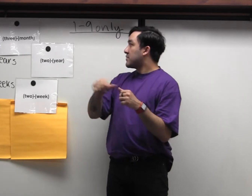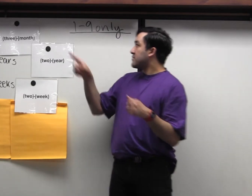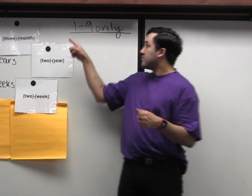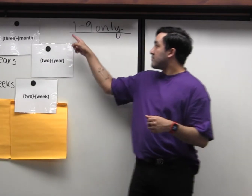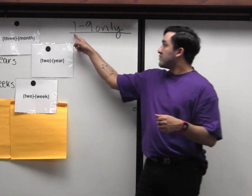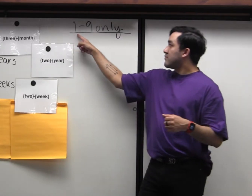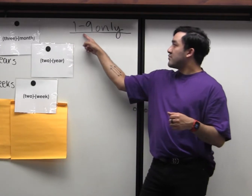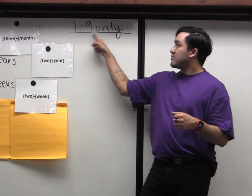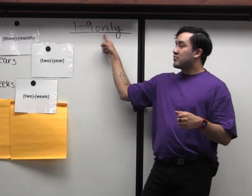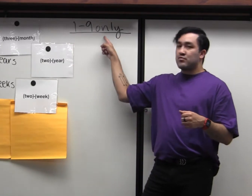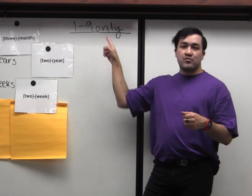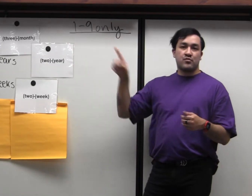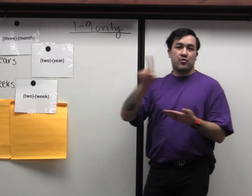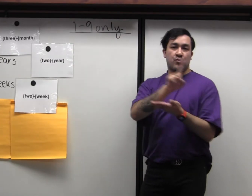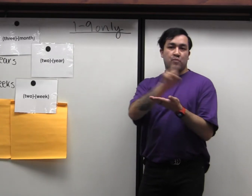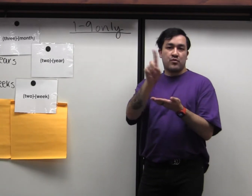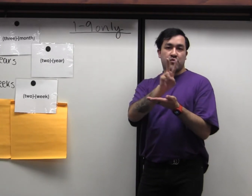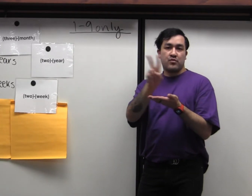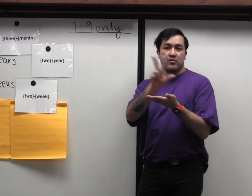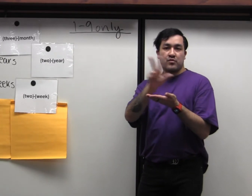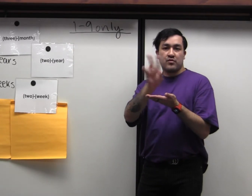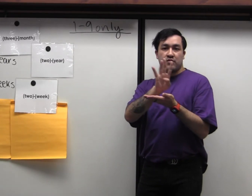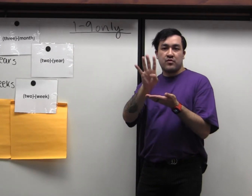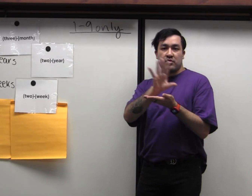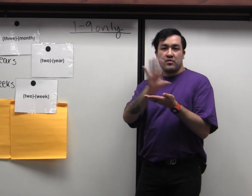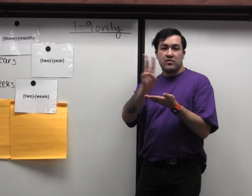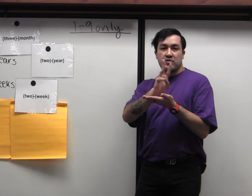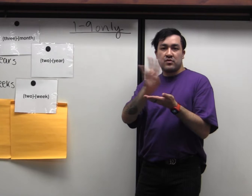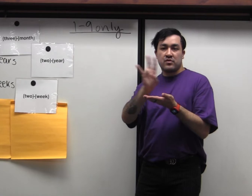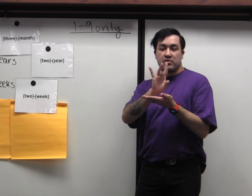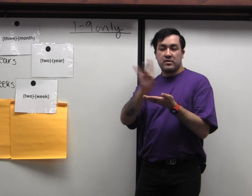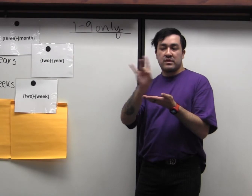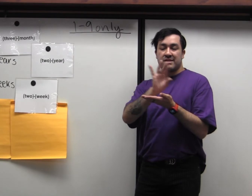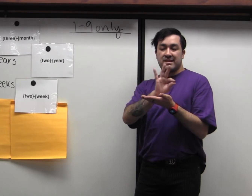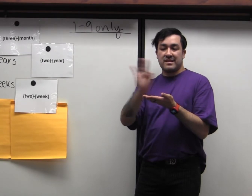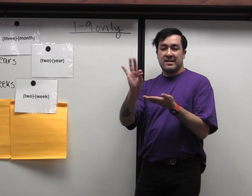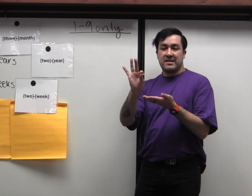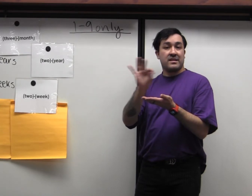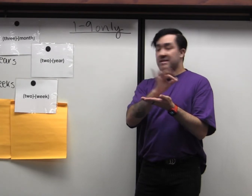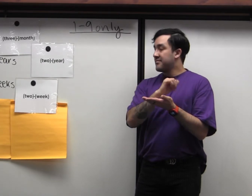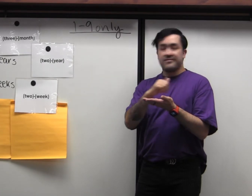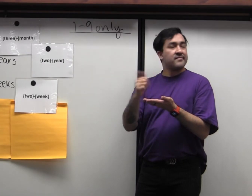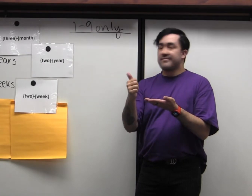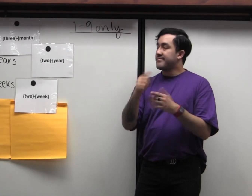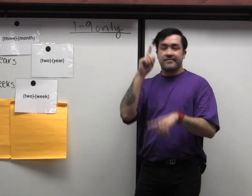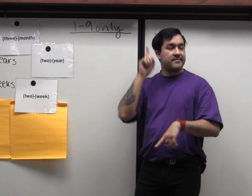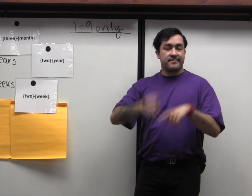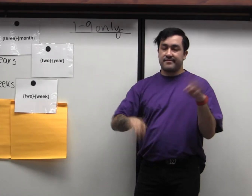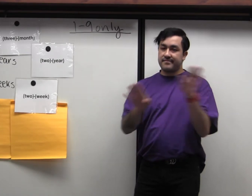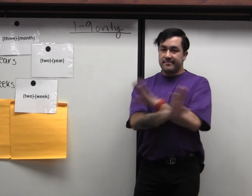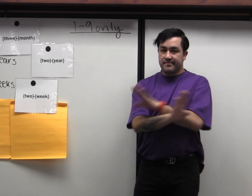And remember, we can go all the way up to 9 weeks. So we can do all these different numbers. We can't do 10 weeks, it doesn't